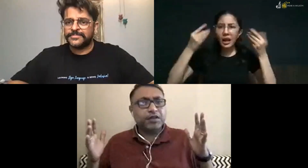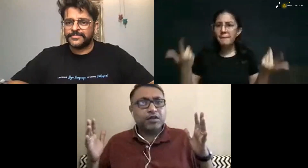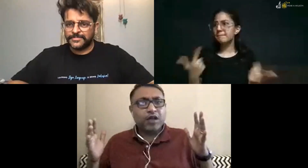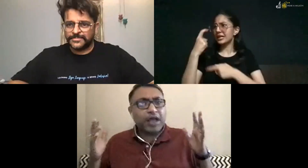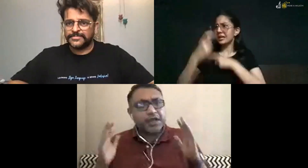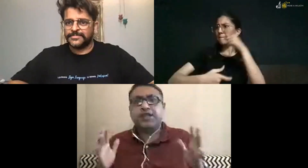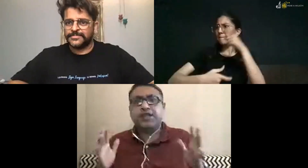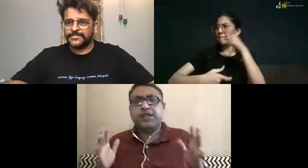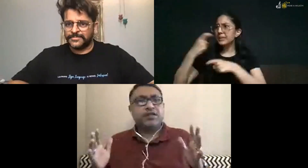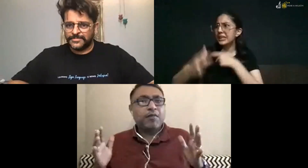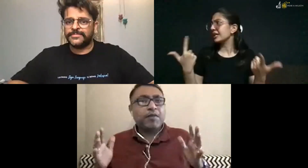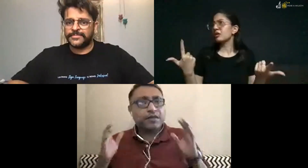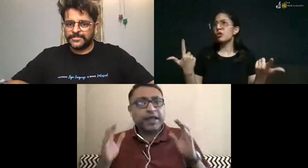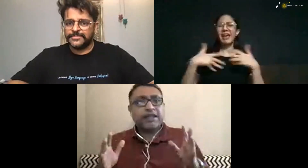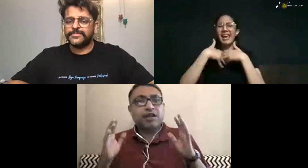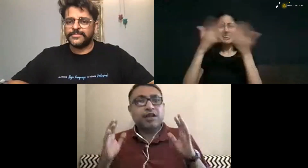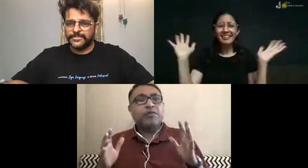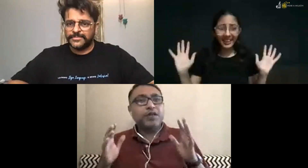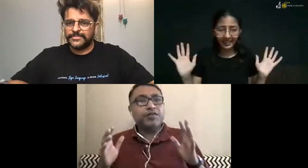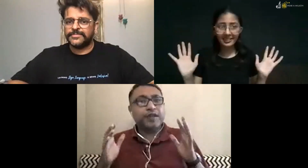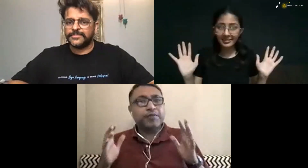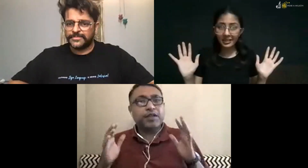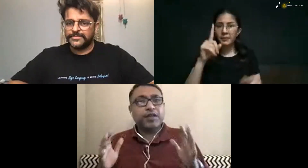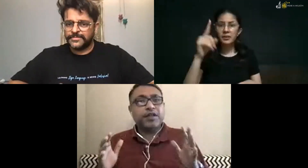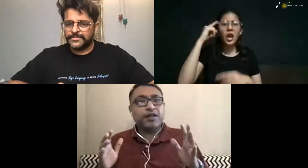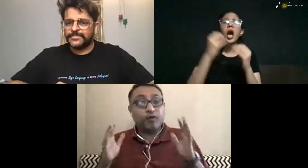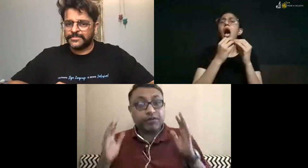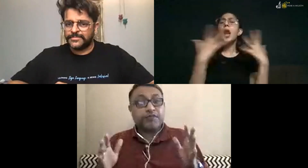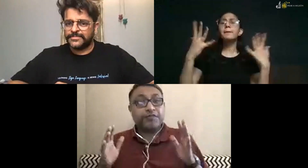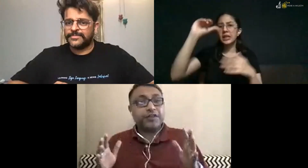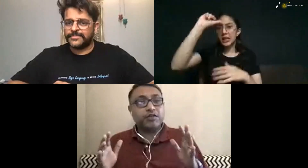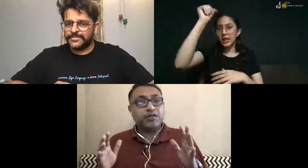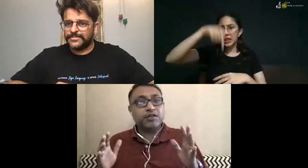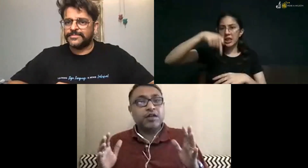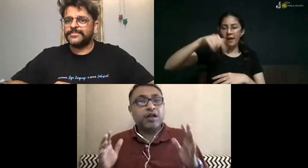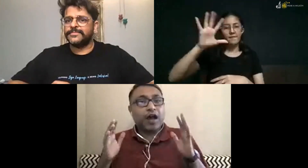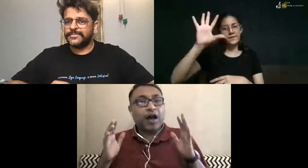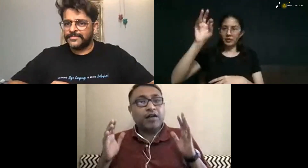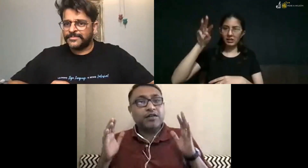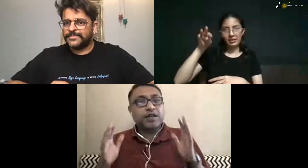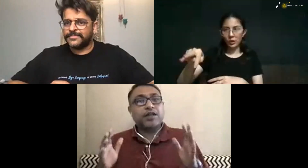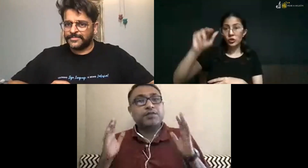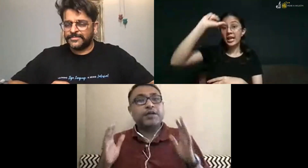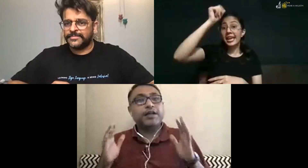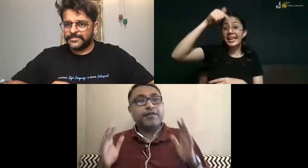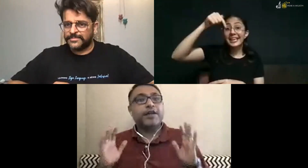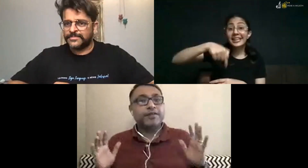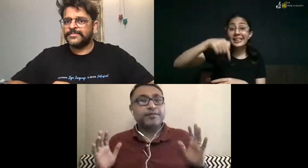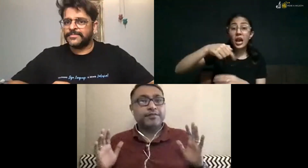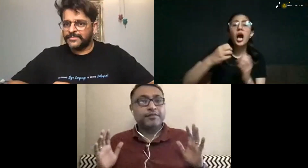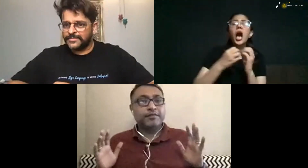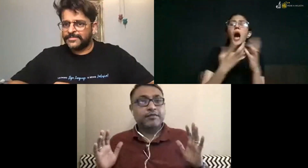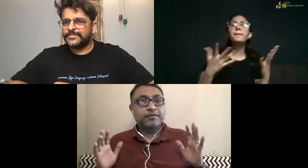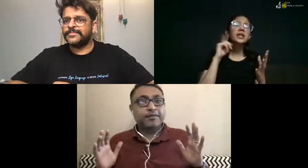company, anything. But guess how many of them in India out of the 50,000 are startups by a deaf guy?